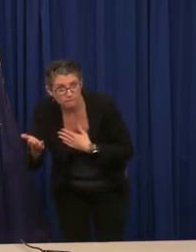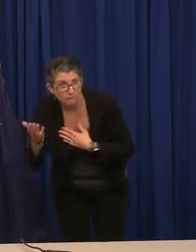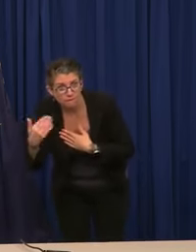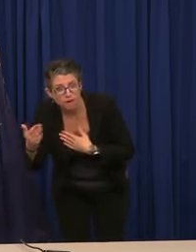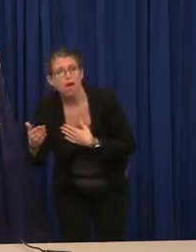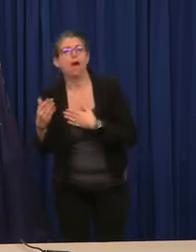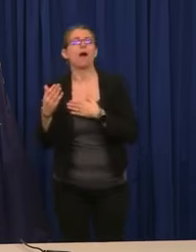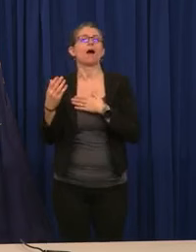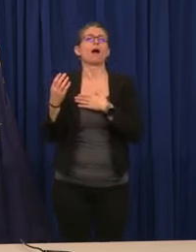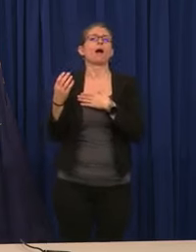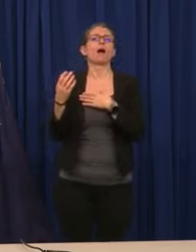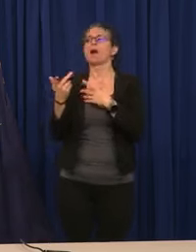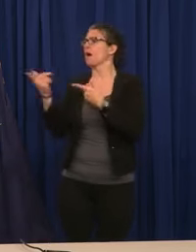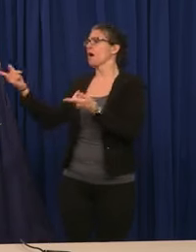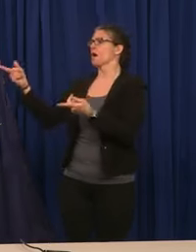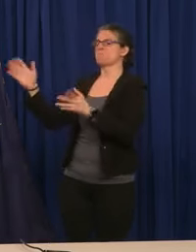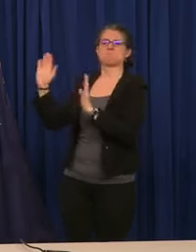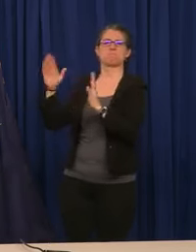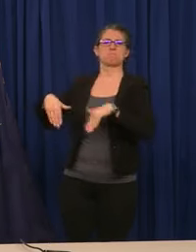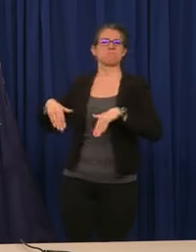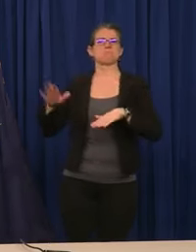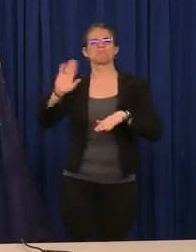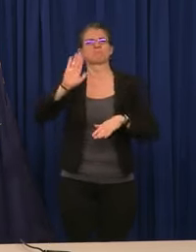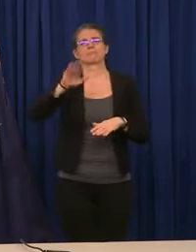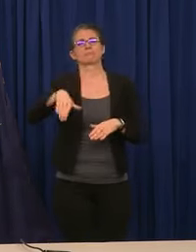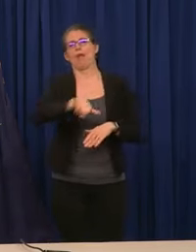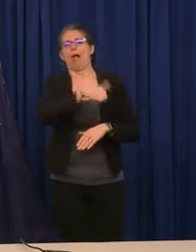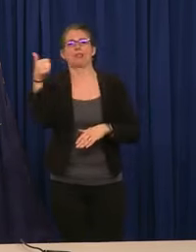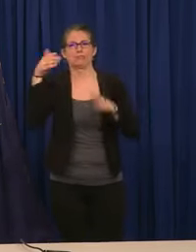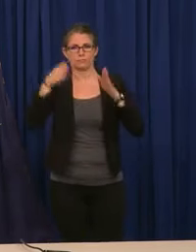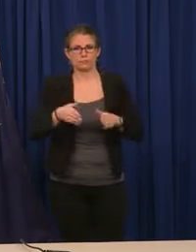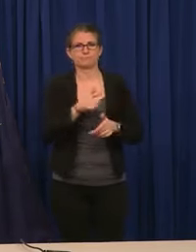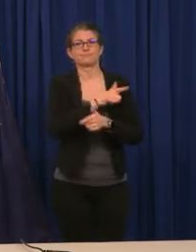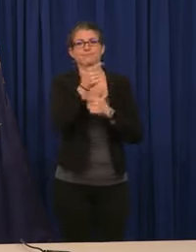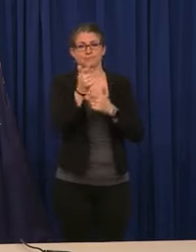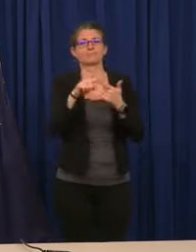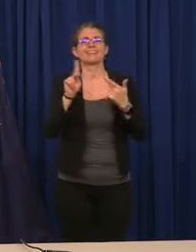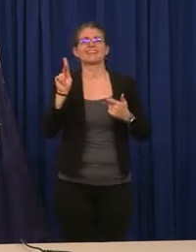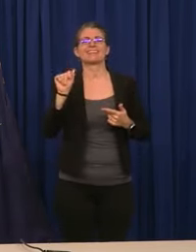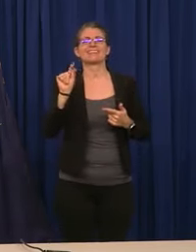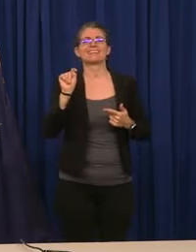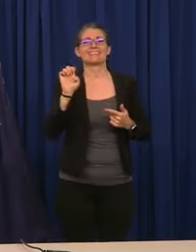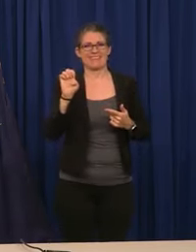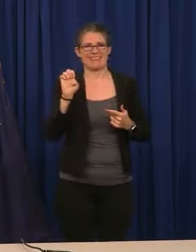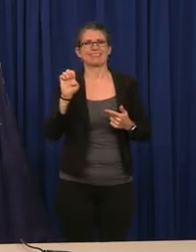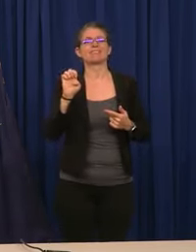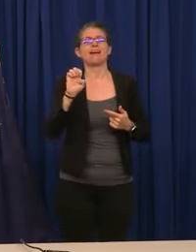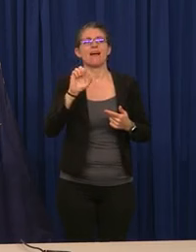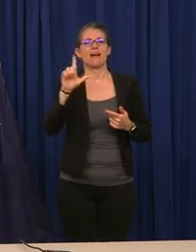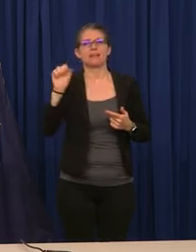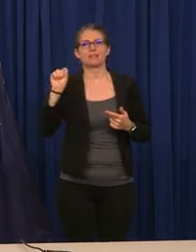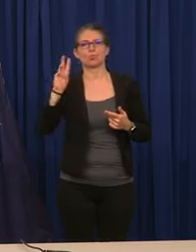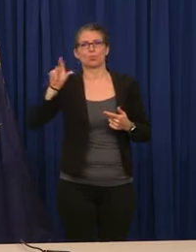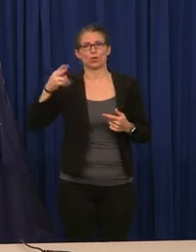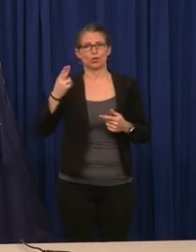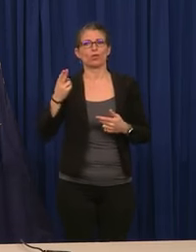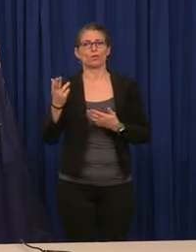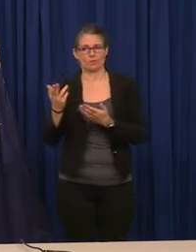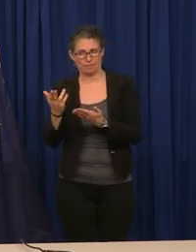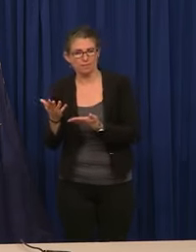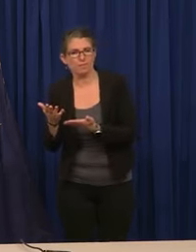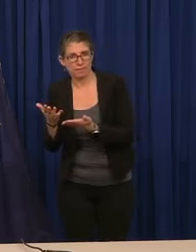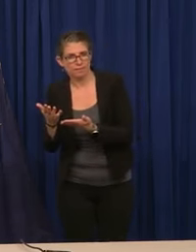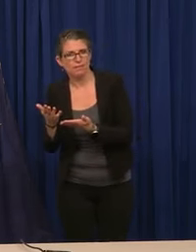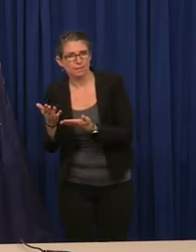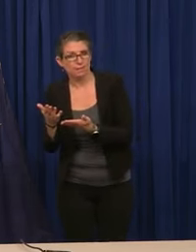Okay, we'll come back to Don in just a second. We'll go next to Kate Koff from the Ellsworth American. Kate, go ahead. Thank you,